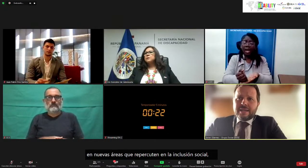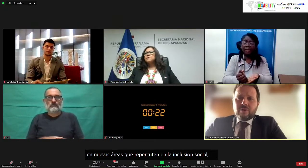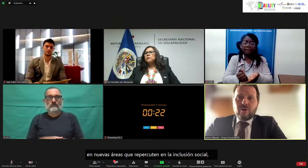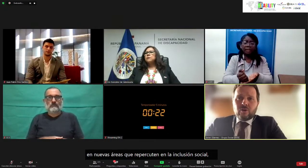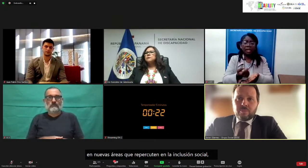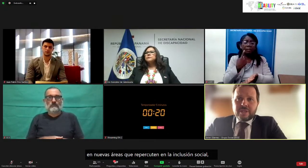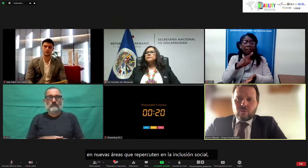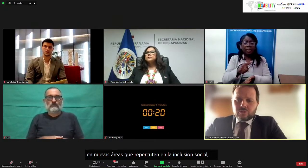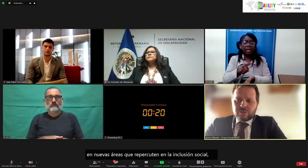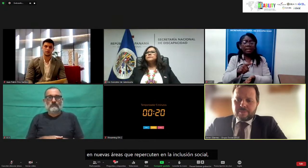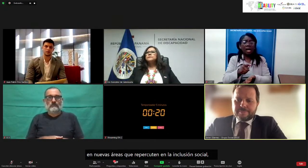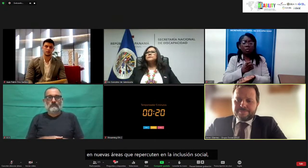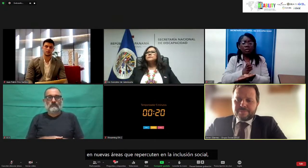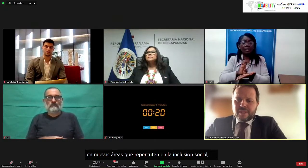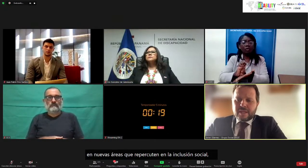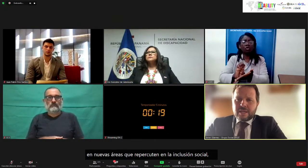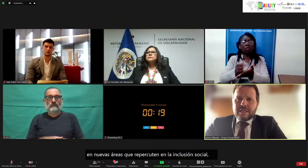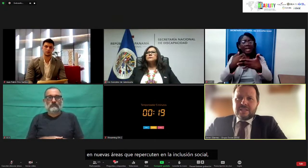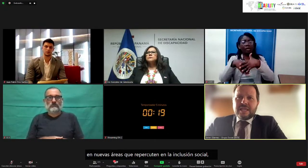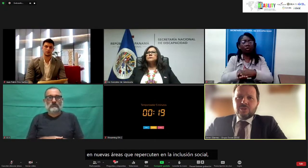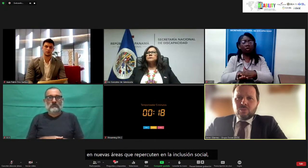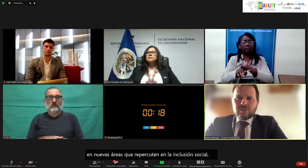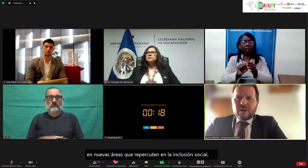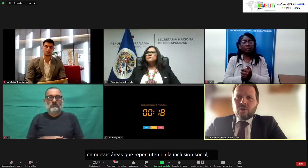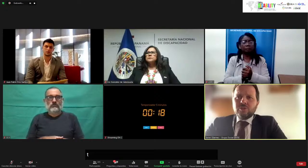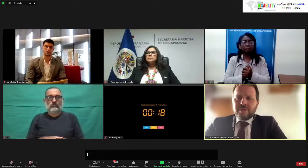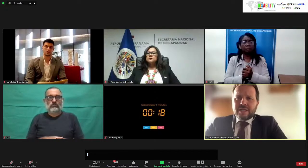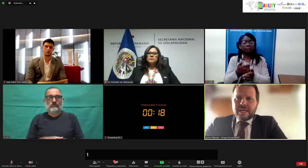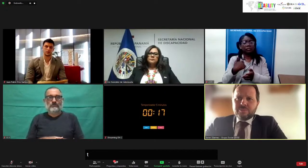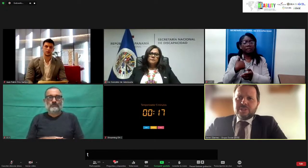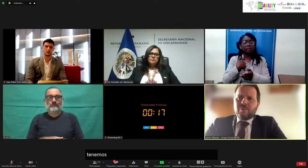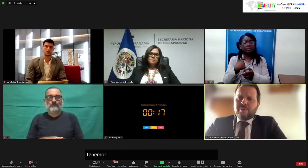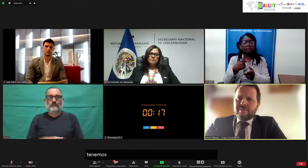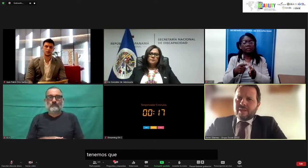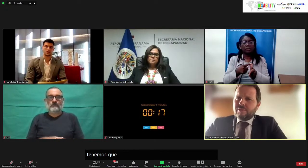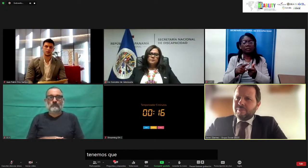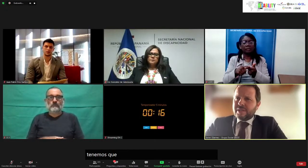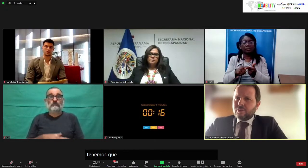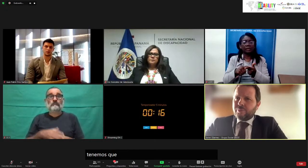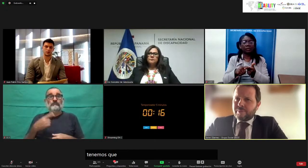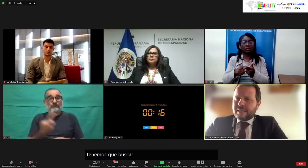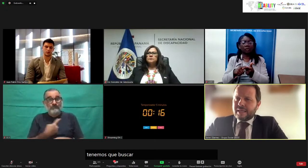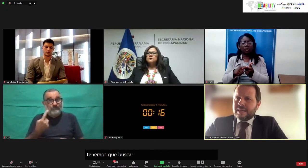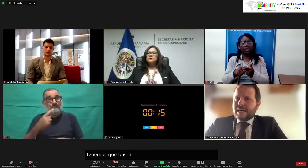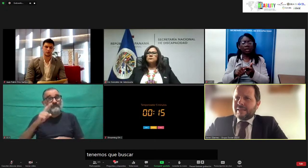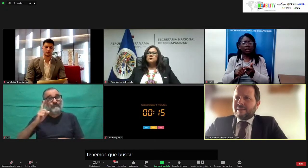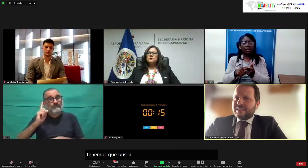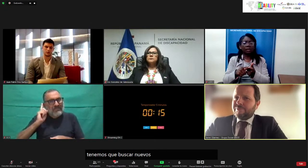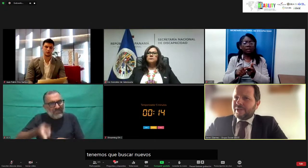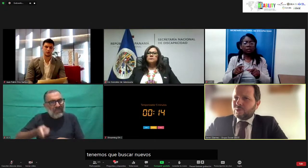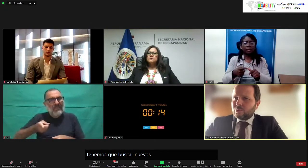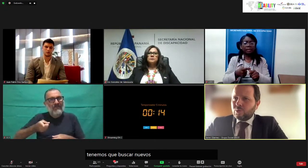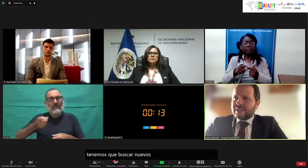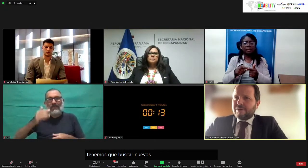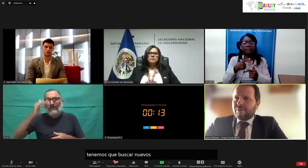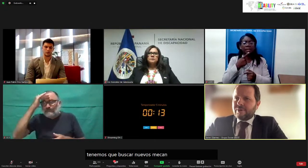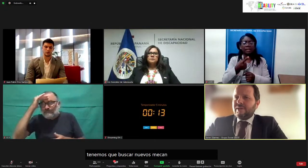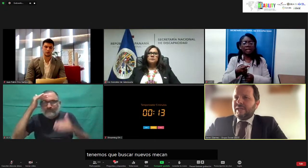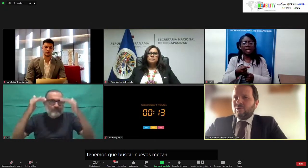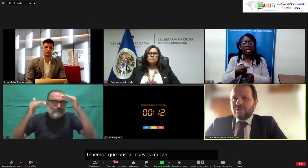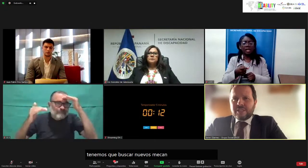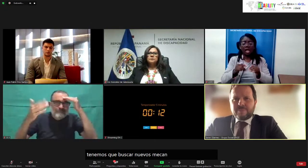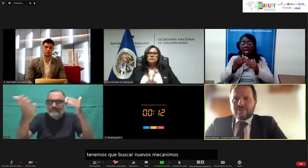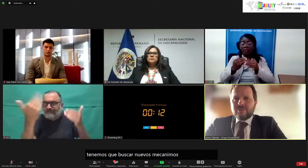step forward to collaborate with us to generate inclusive economies we need to look for new mobilization mechanisms for